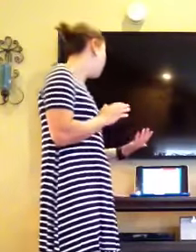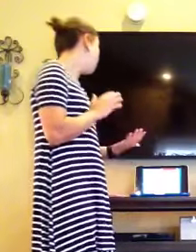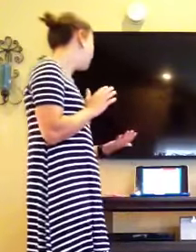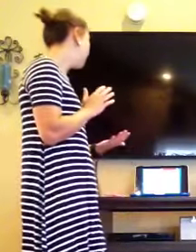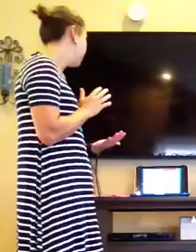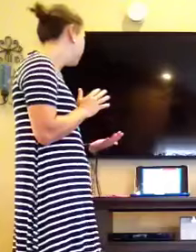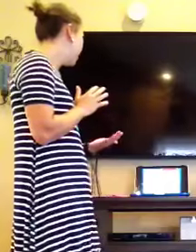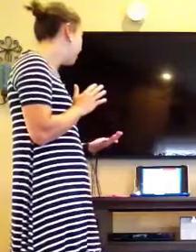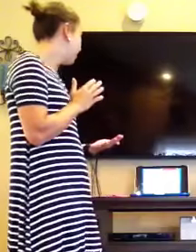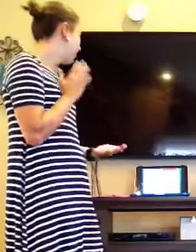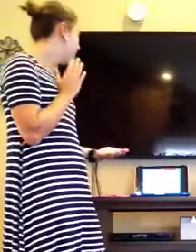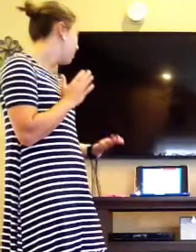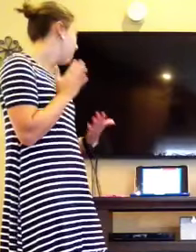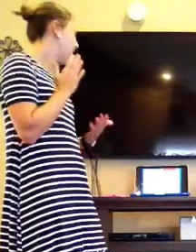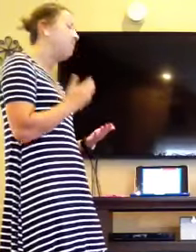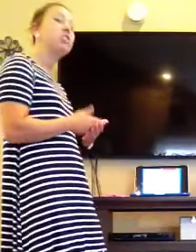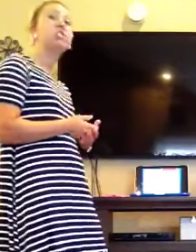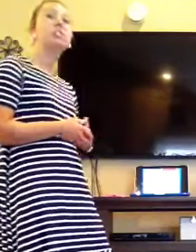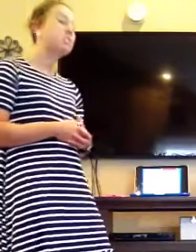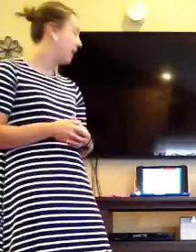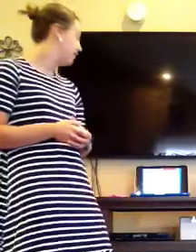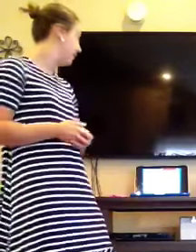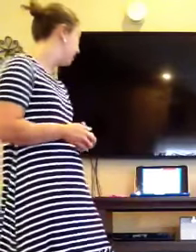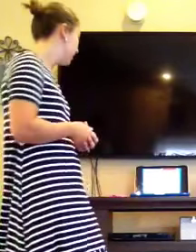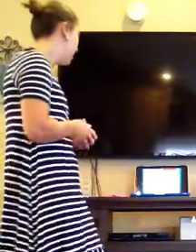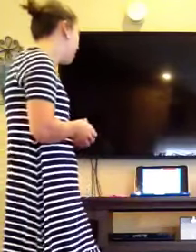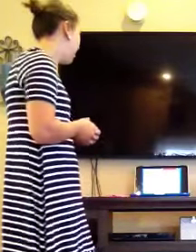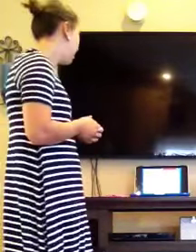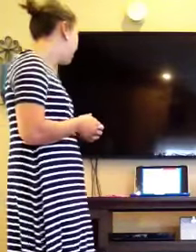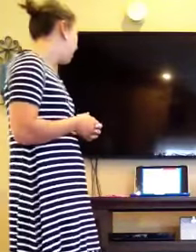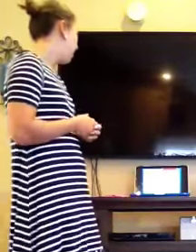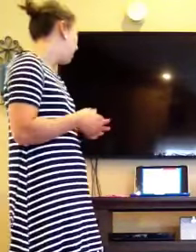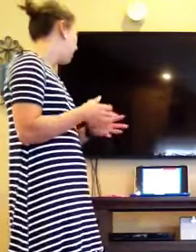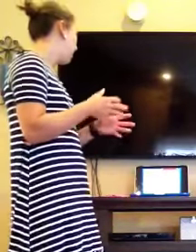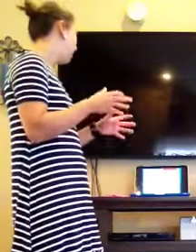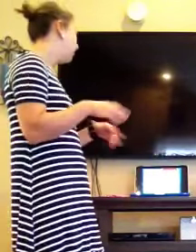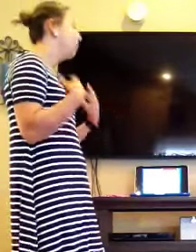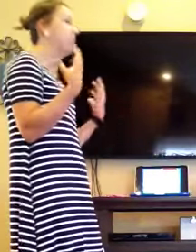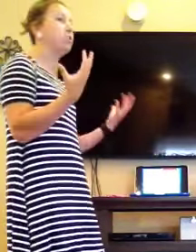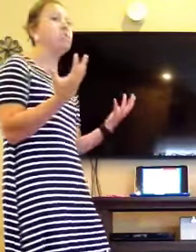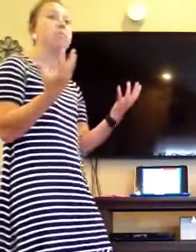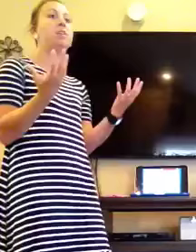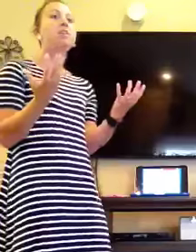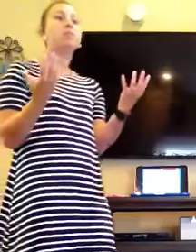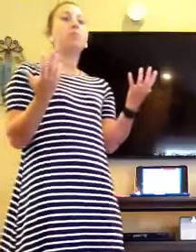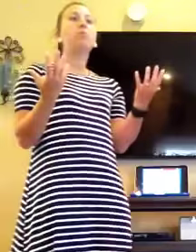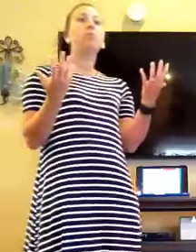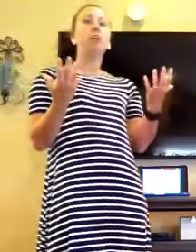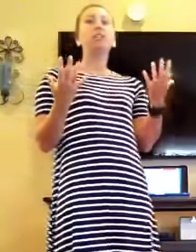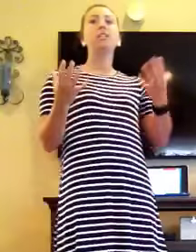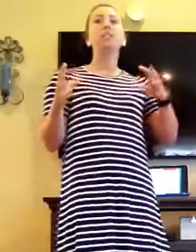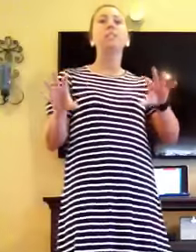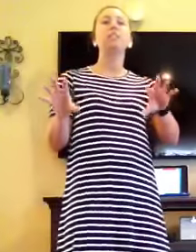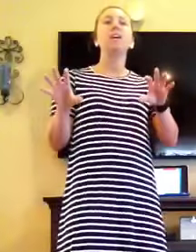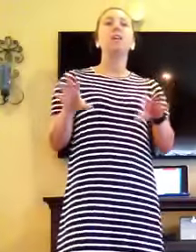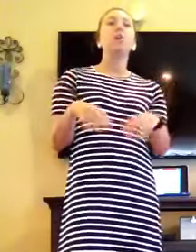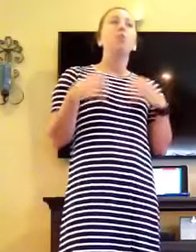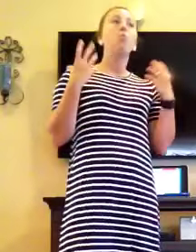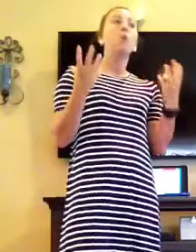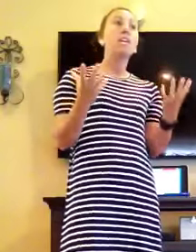going to talk about my vision statement, my introduction to the PLC project, something that we